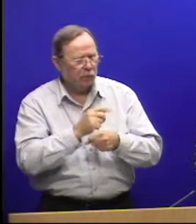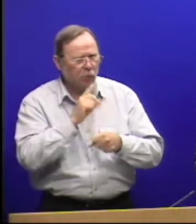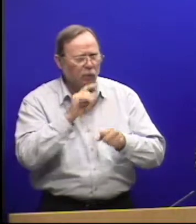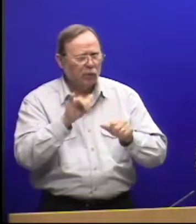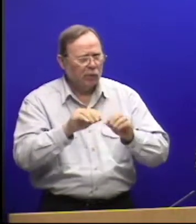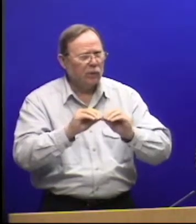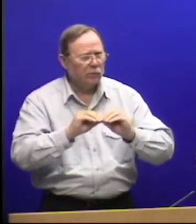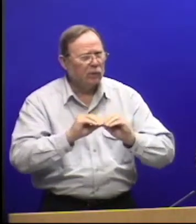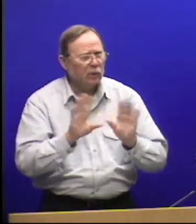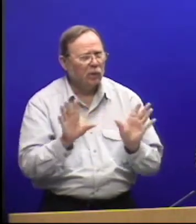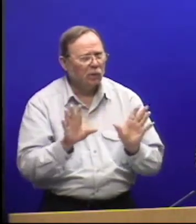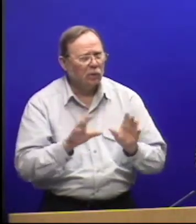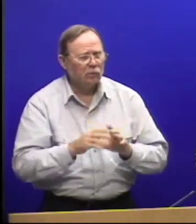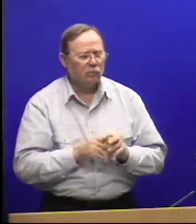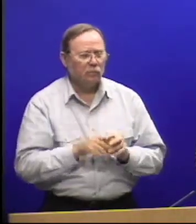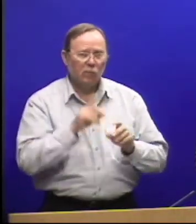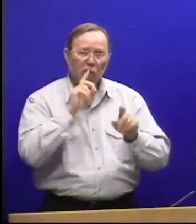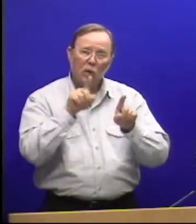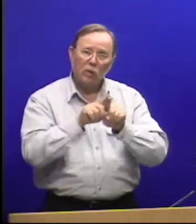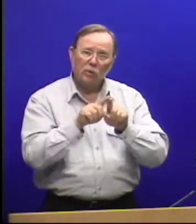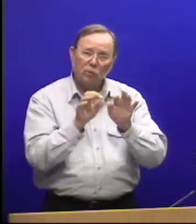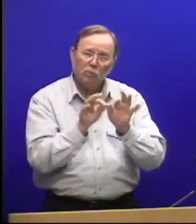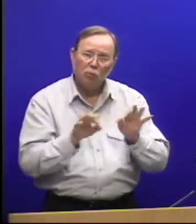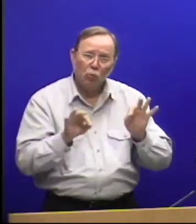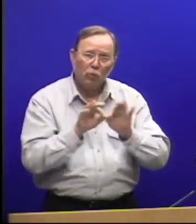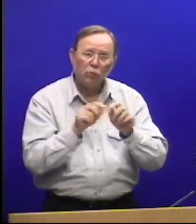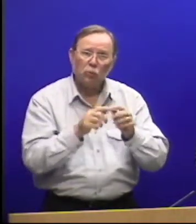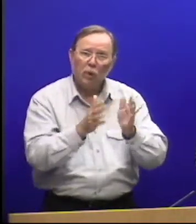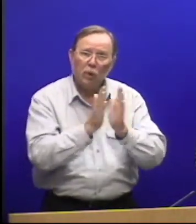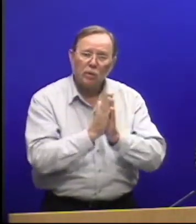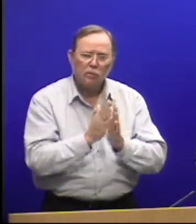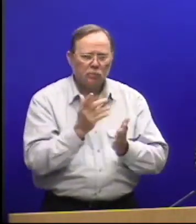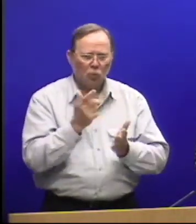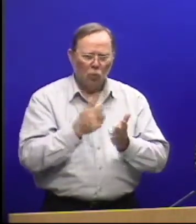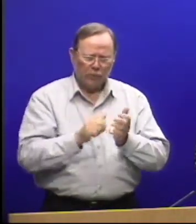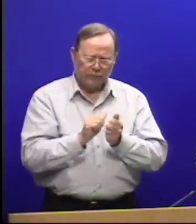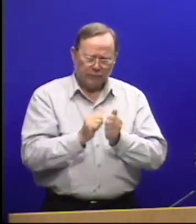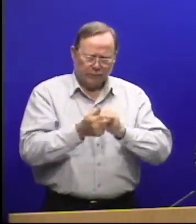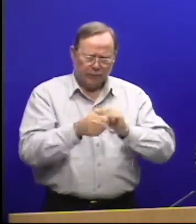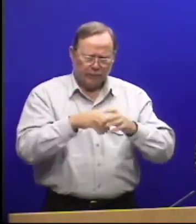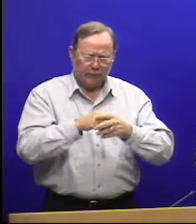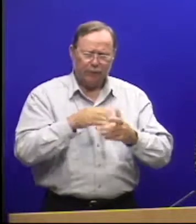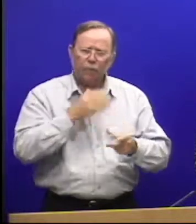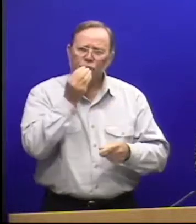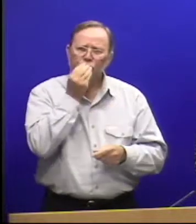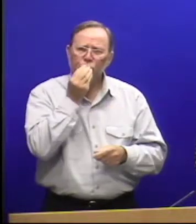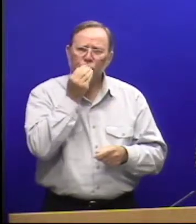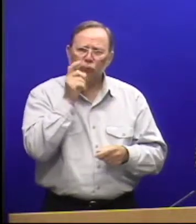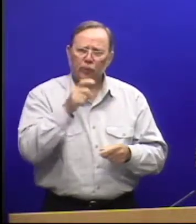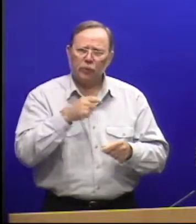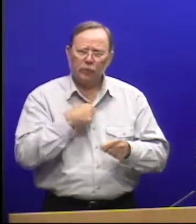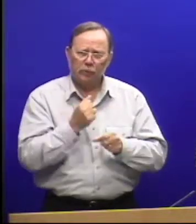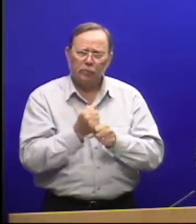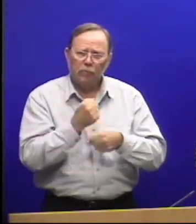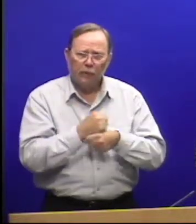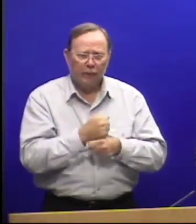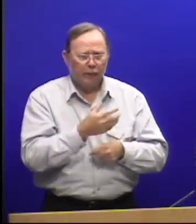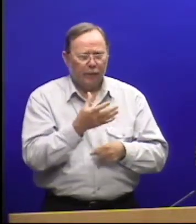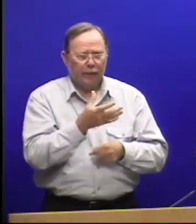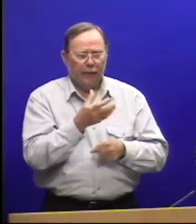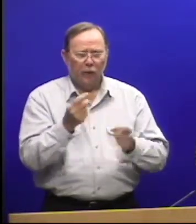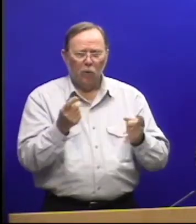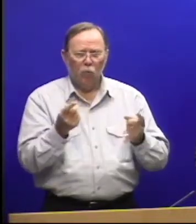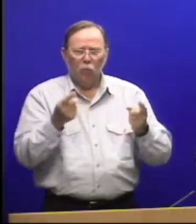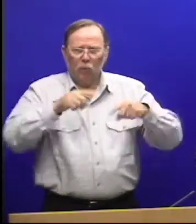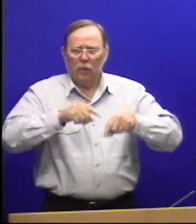Also, what's important to ask is, what change in diet do I need to make and when do I need to make the change?